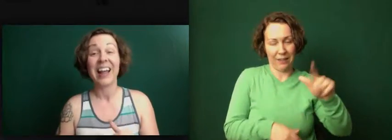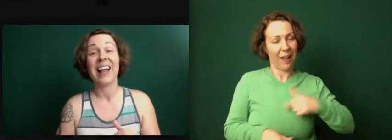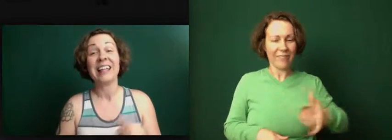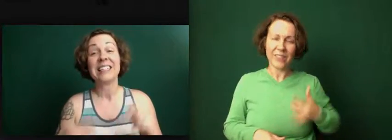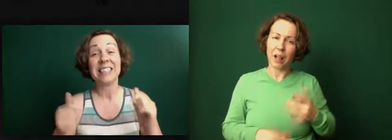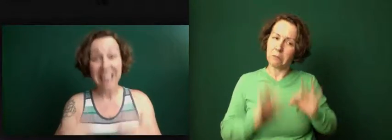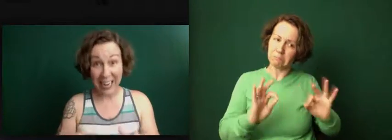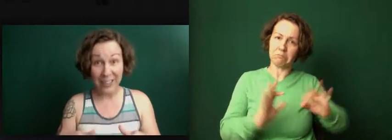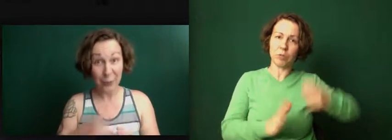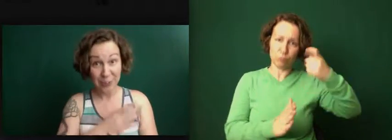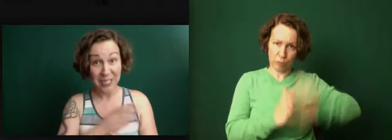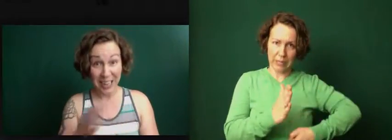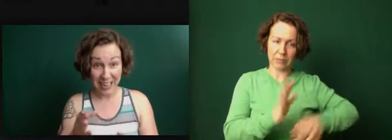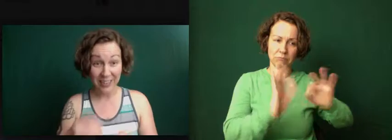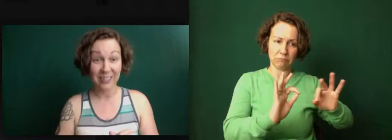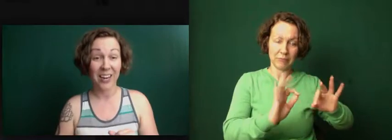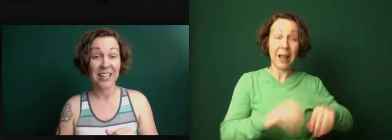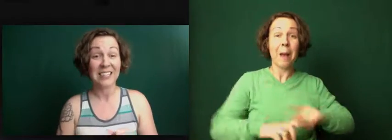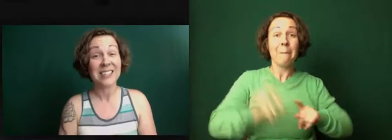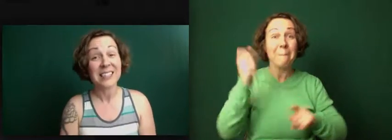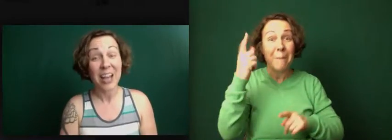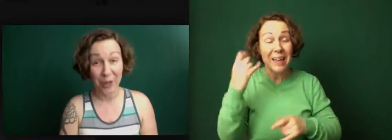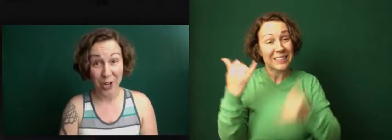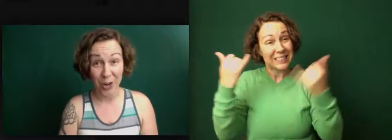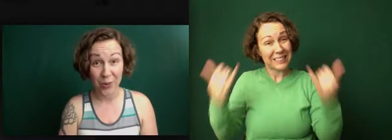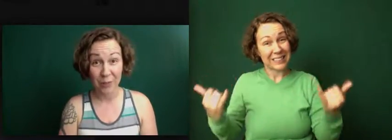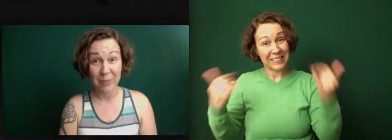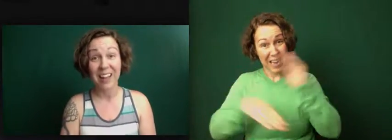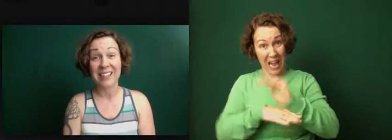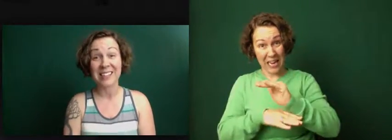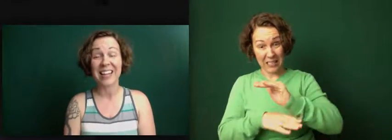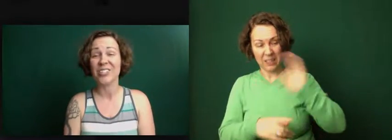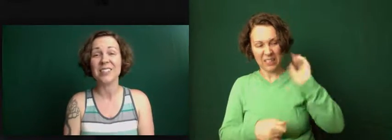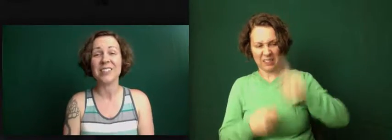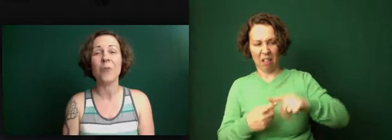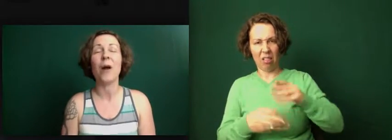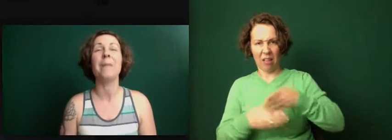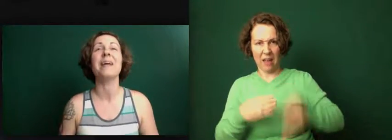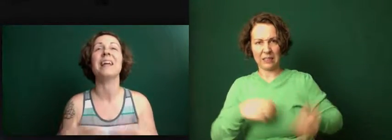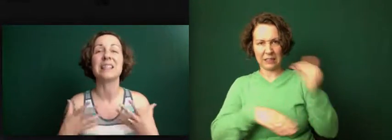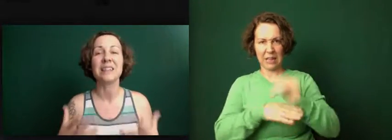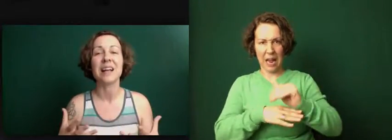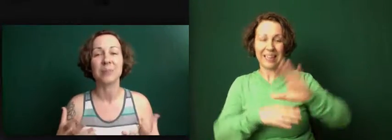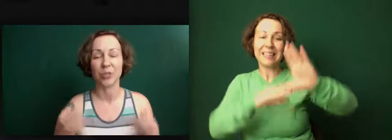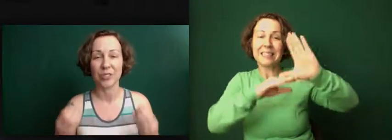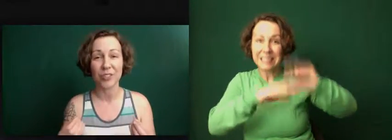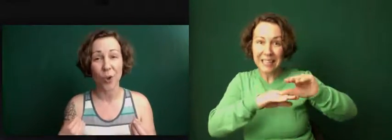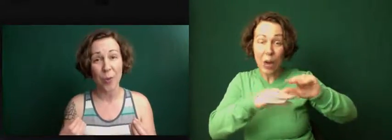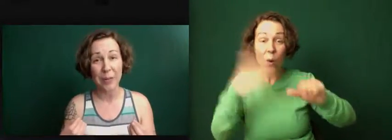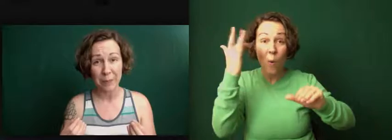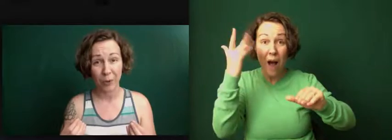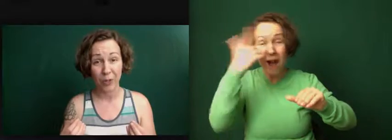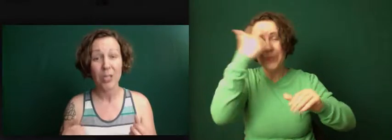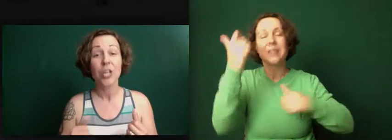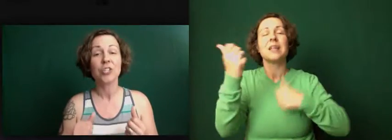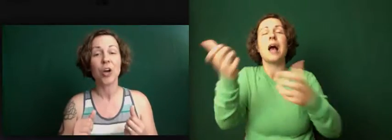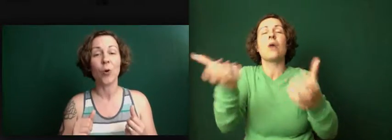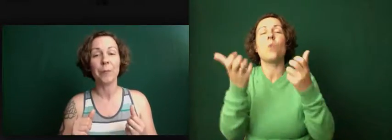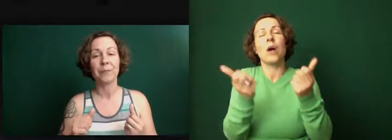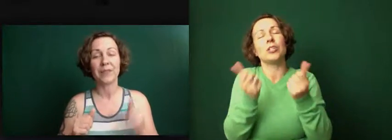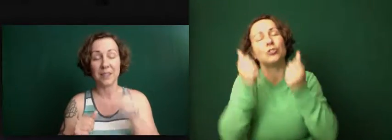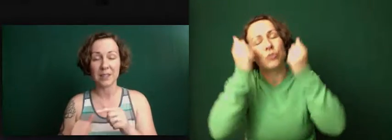that. Through tonight, there is a discount code because I want to make it accessible to so many